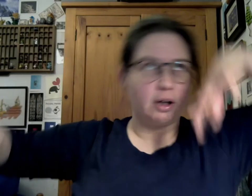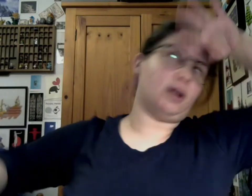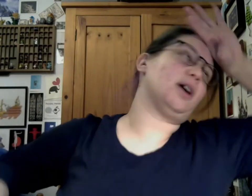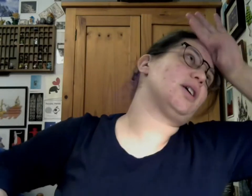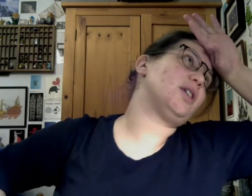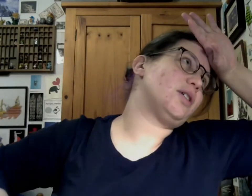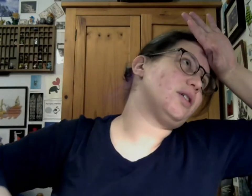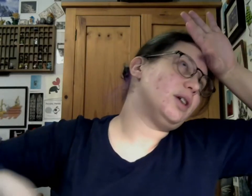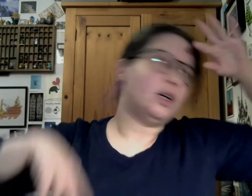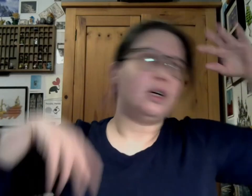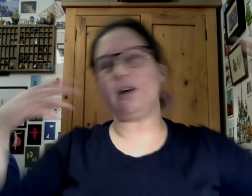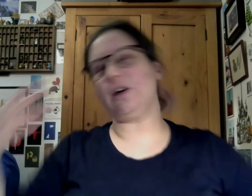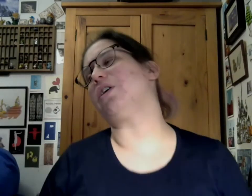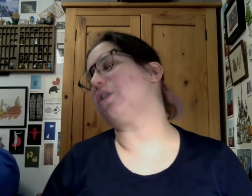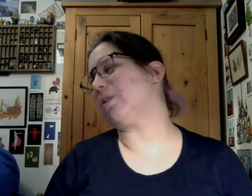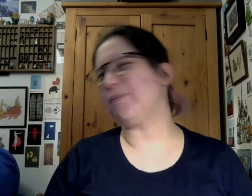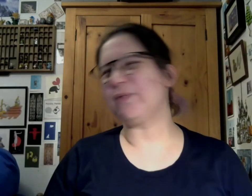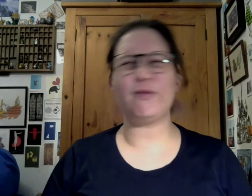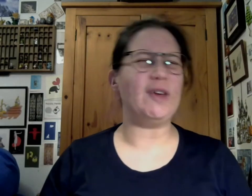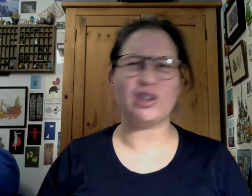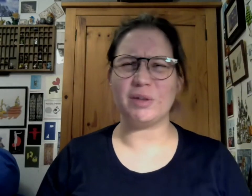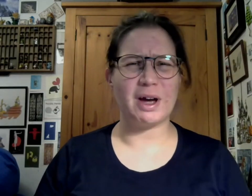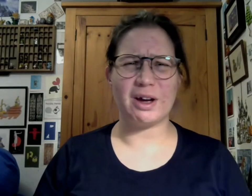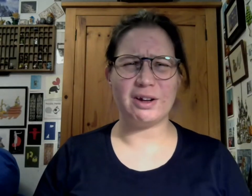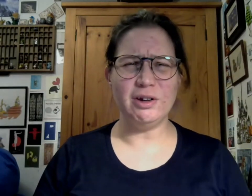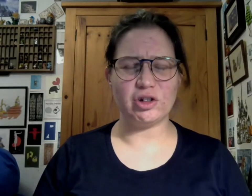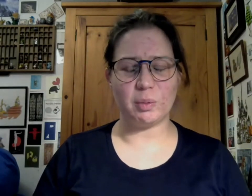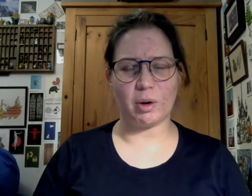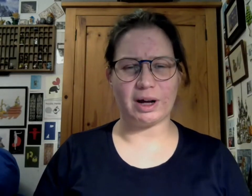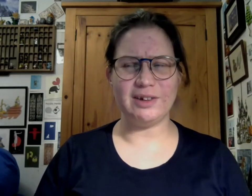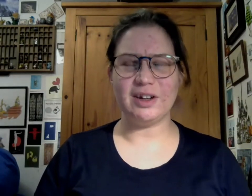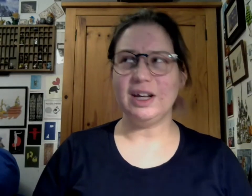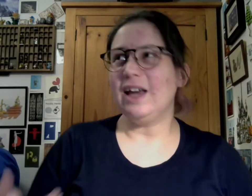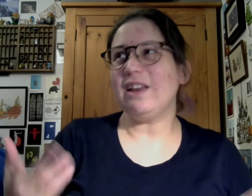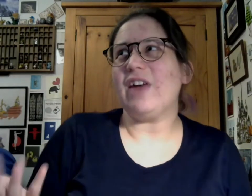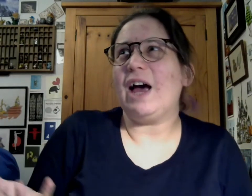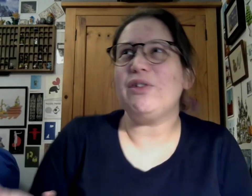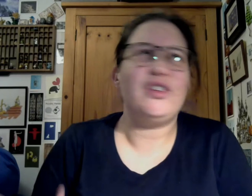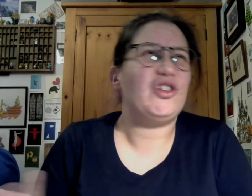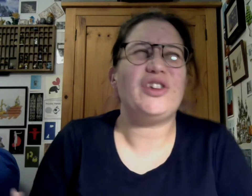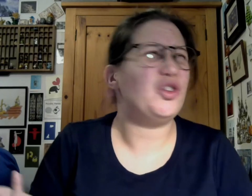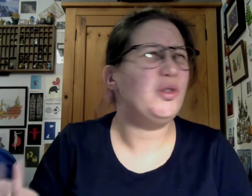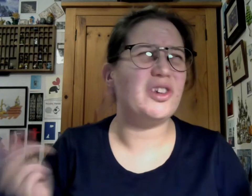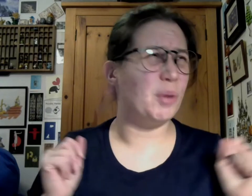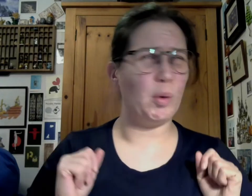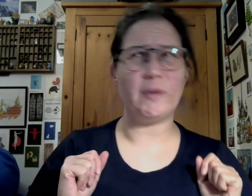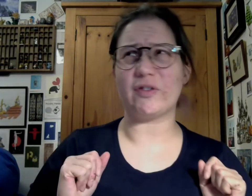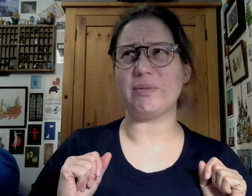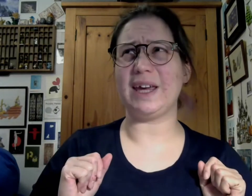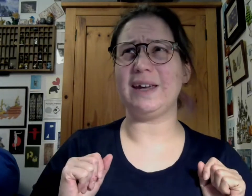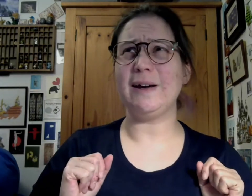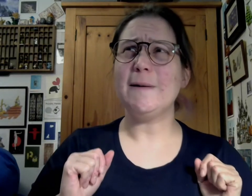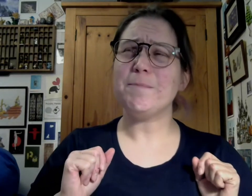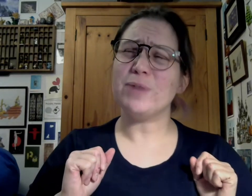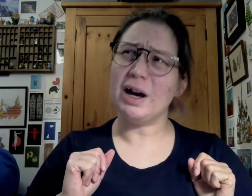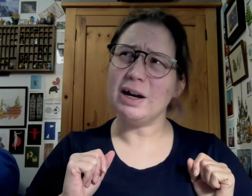Ugh! Ugh! Fisherman, she whined. This house is just too small for me. I